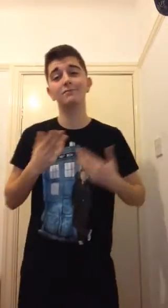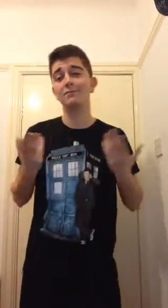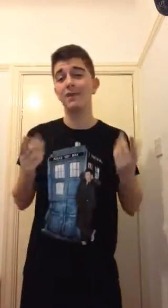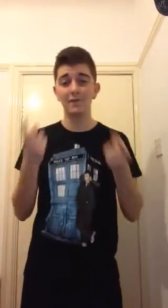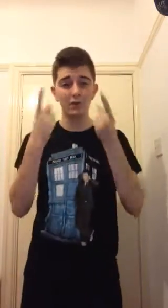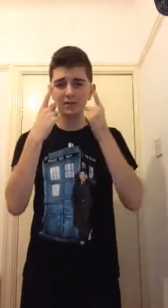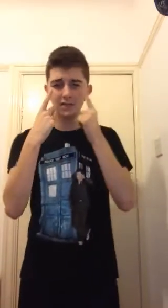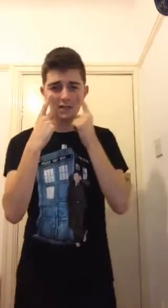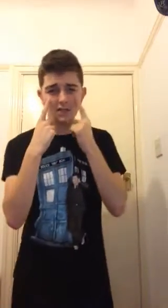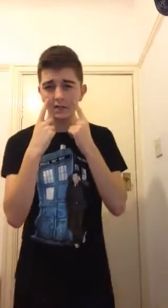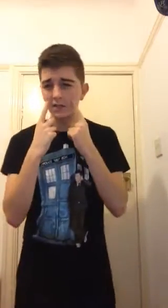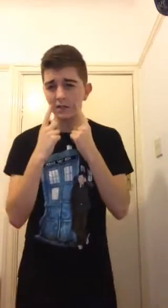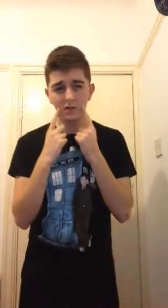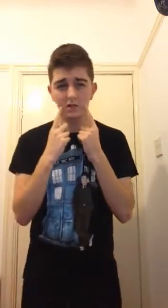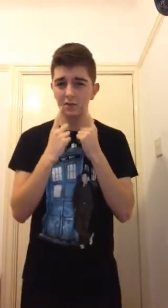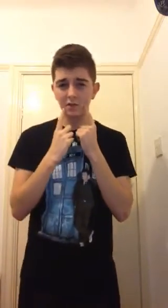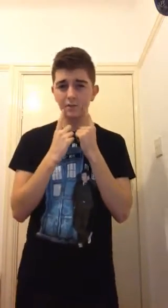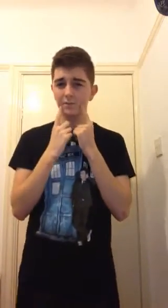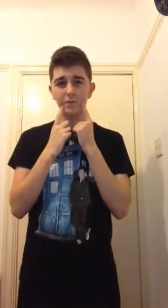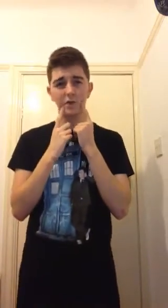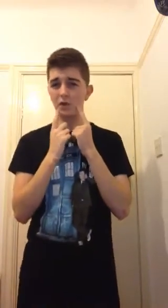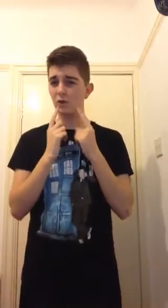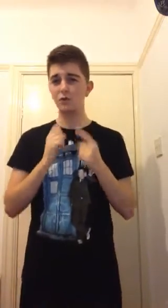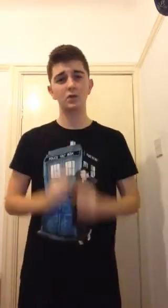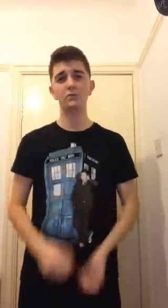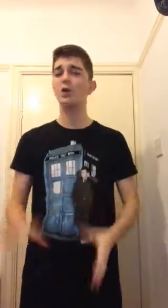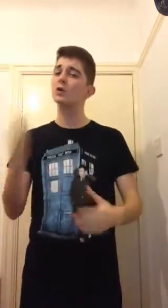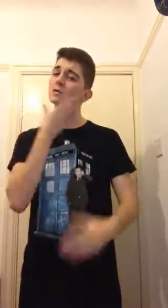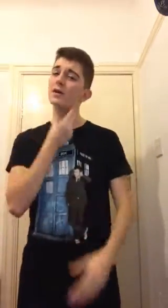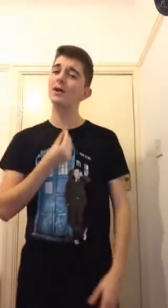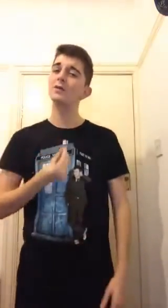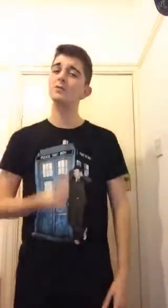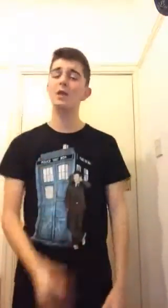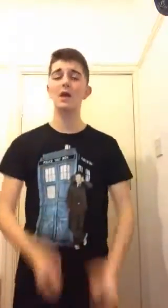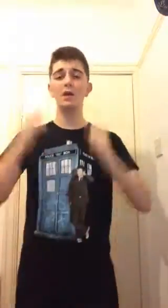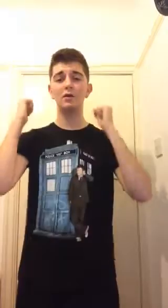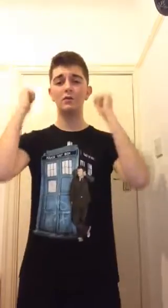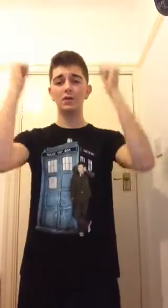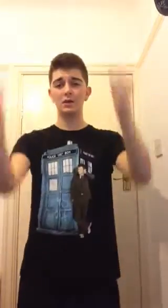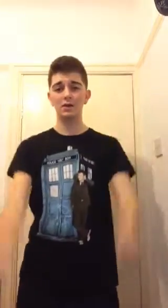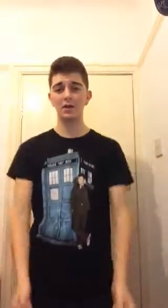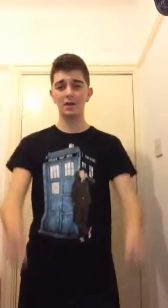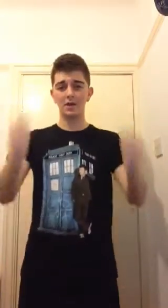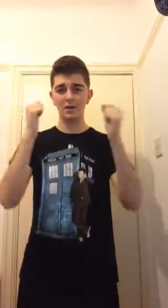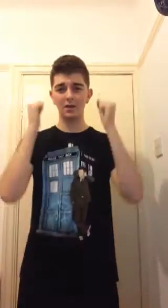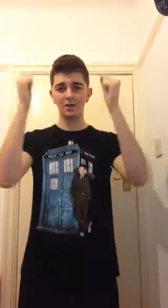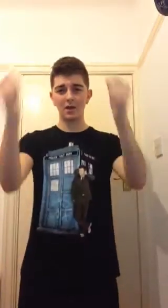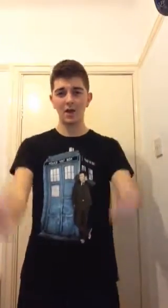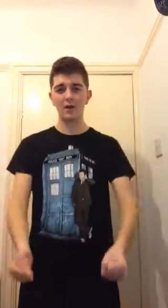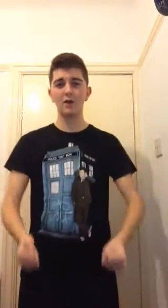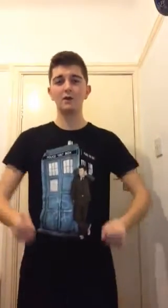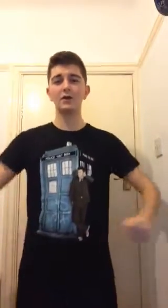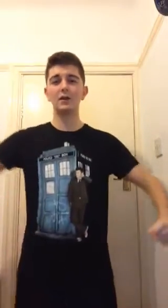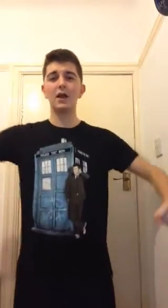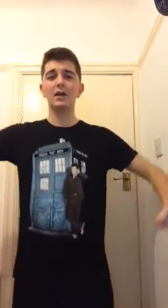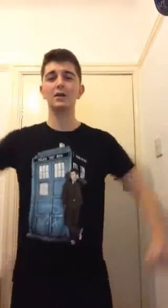every tear and the christmas bells that ring there all the clanging